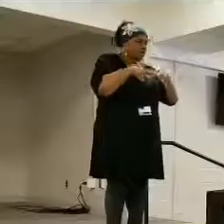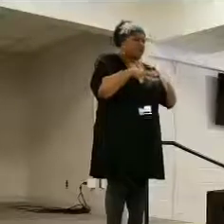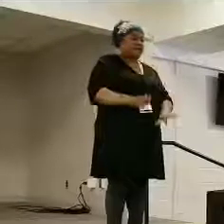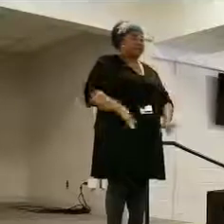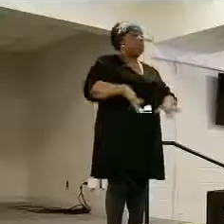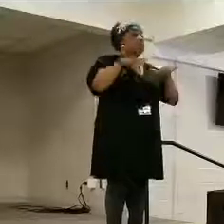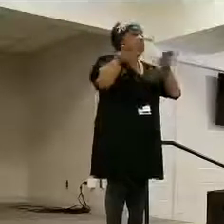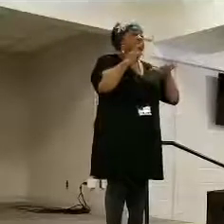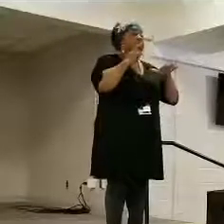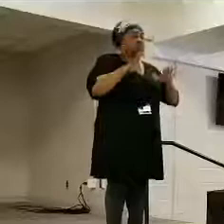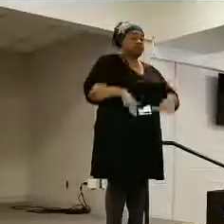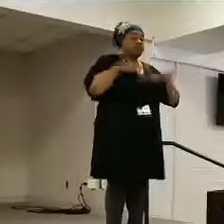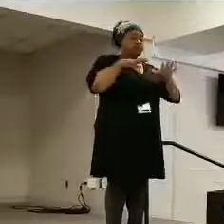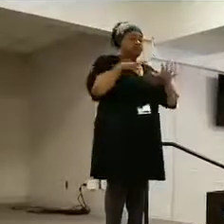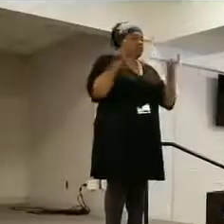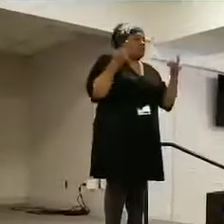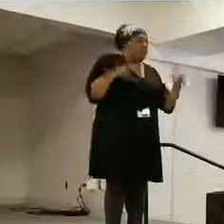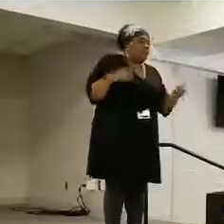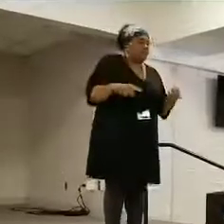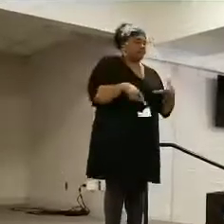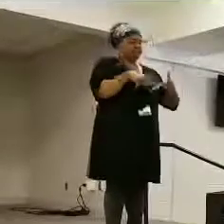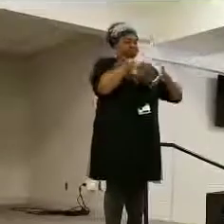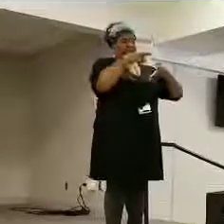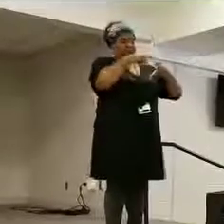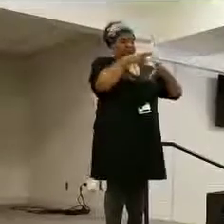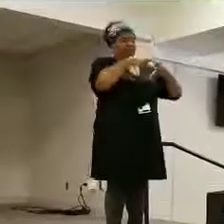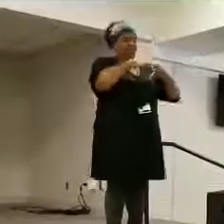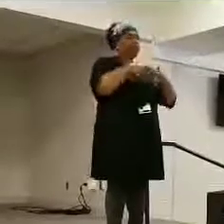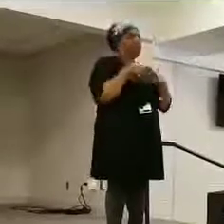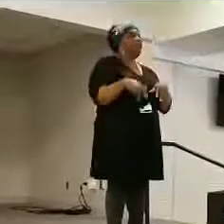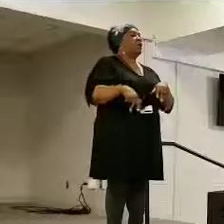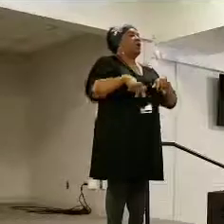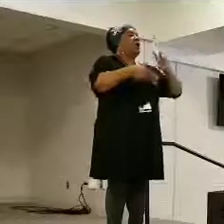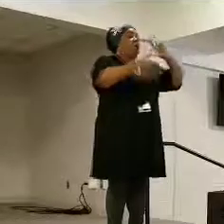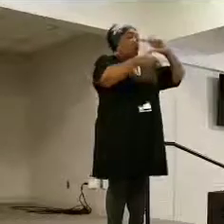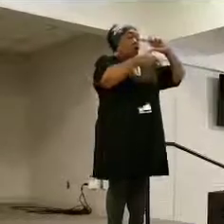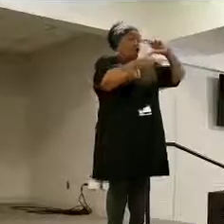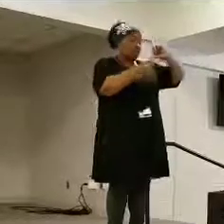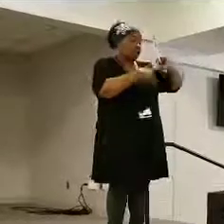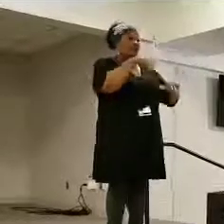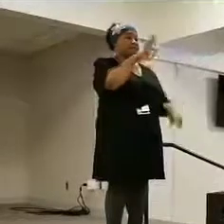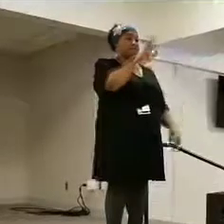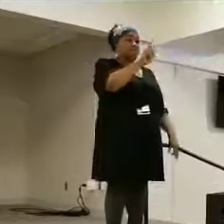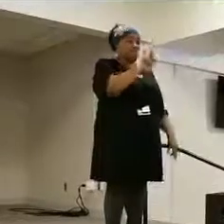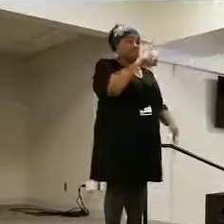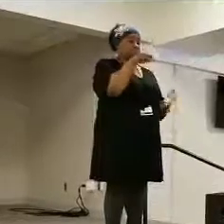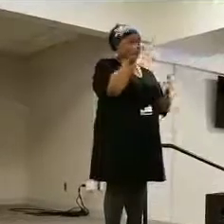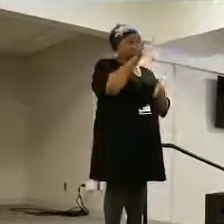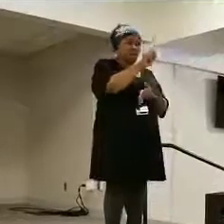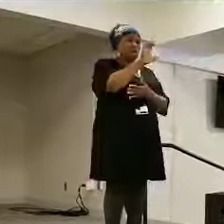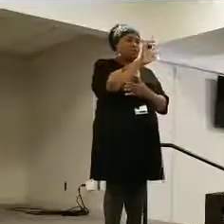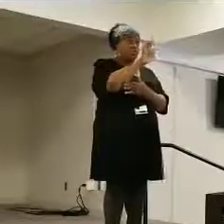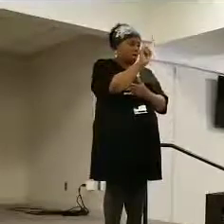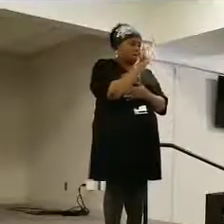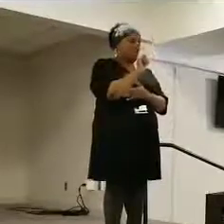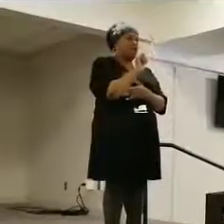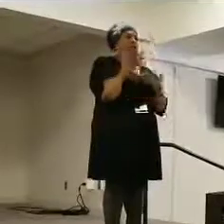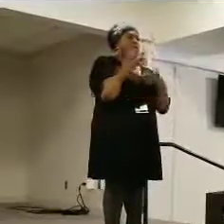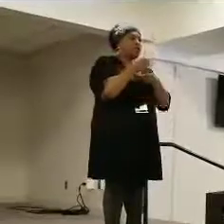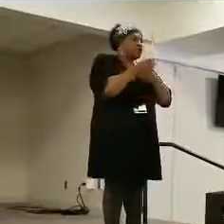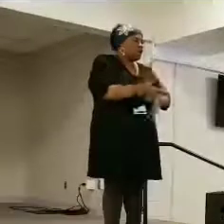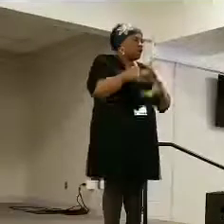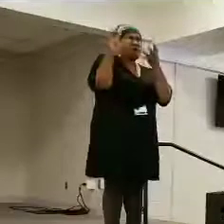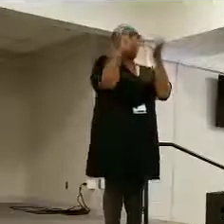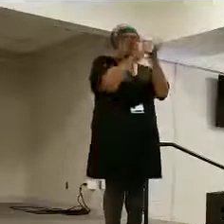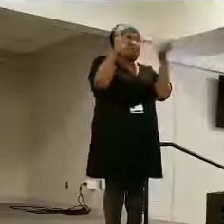occur. To begin with hurricanes, according to Vox.com, hurricanes are characterized by violent storms